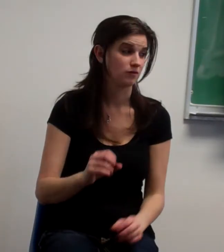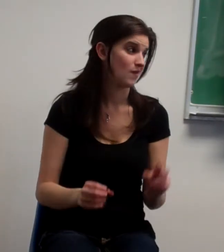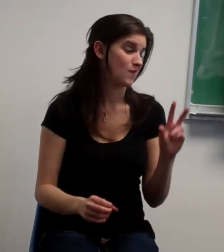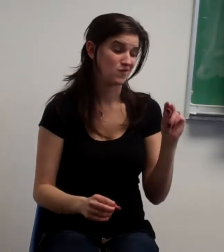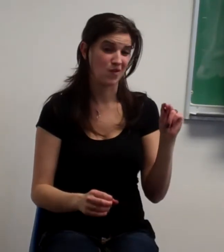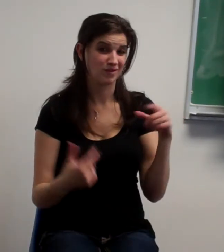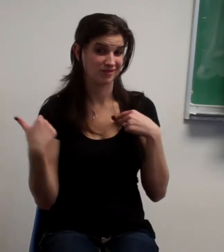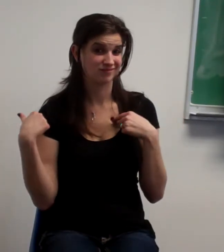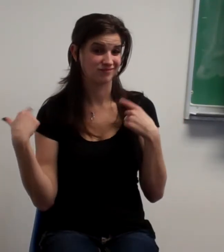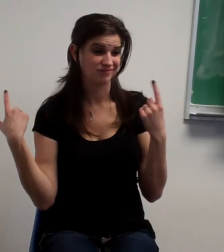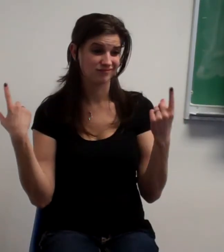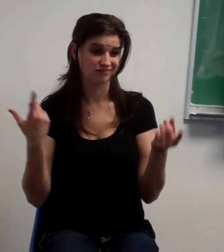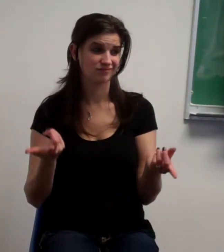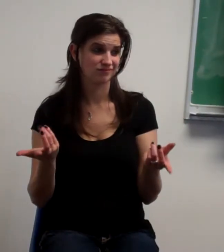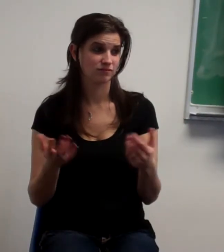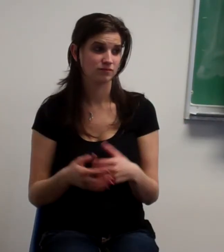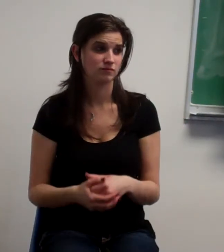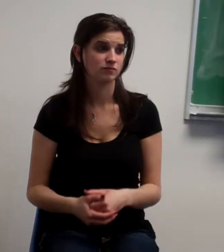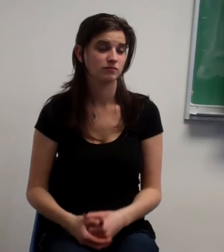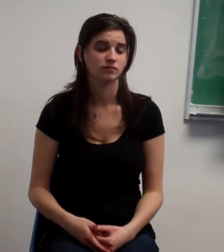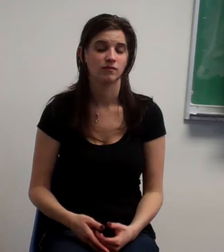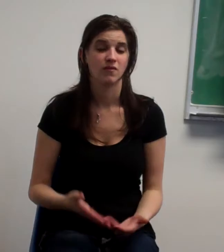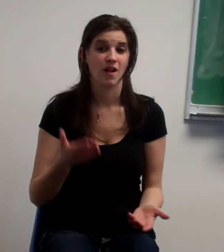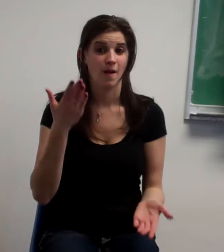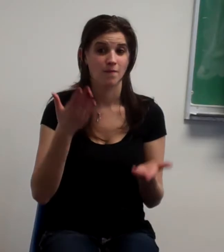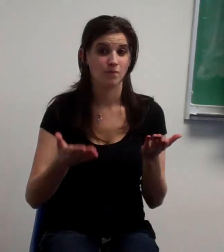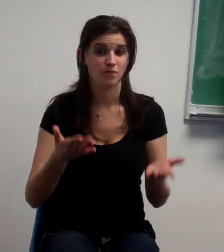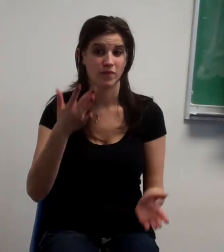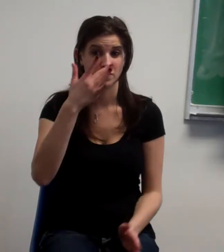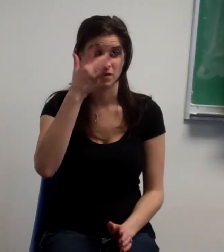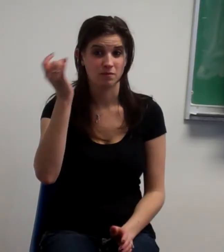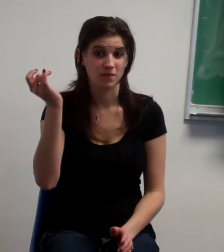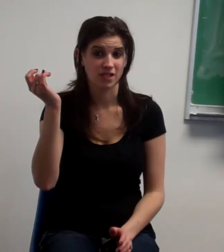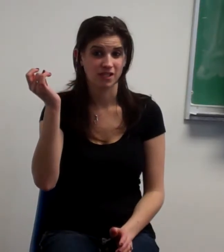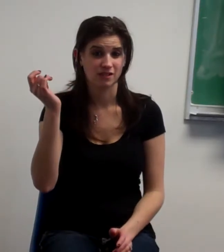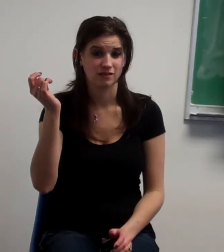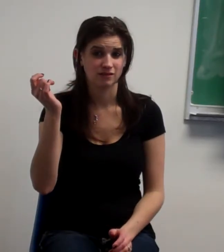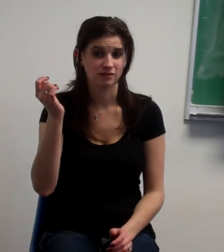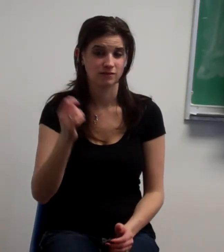while. Oh, you know what? You might have missed the language because it says, hold on.